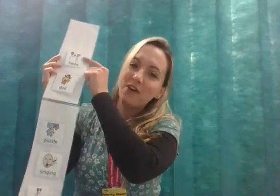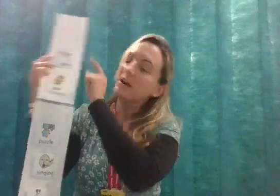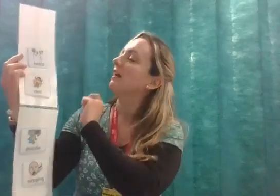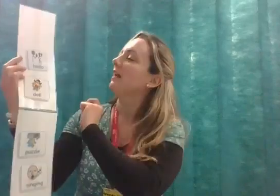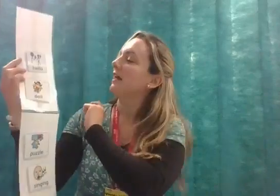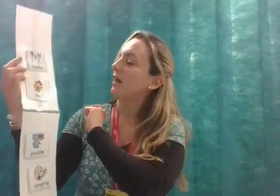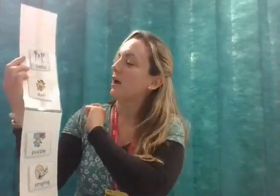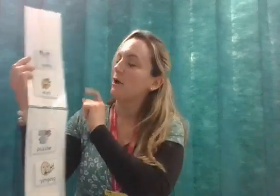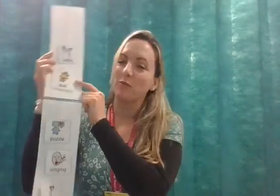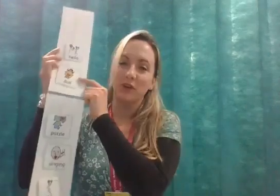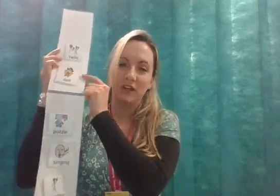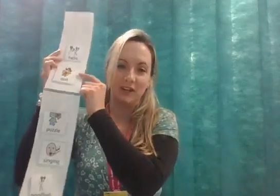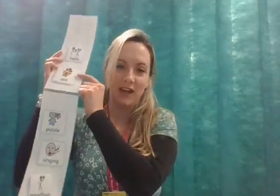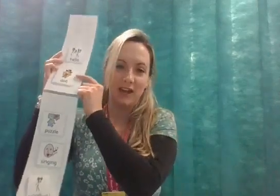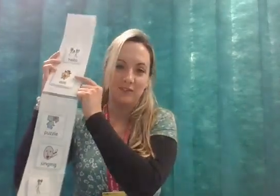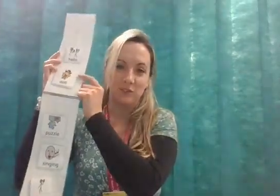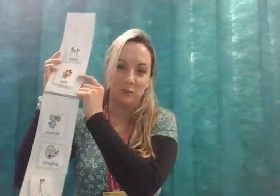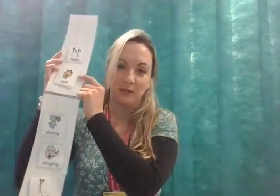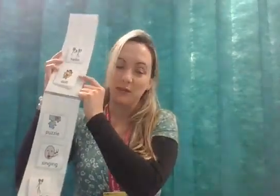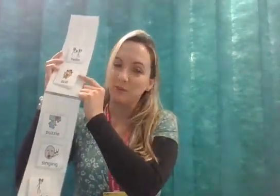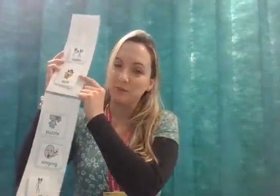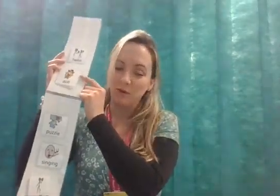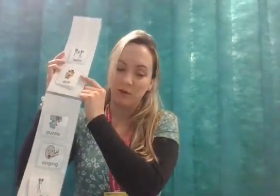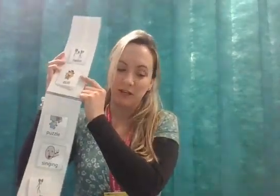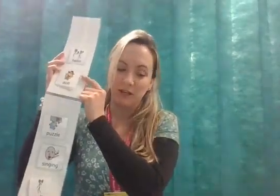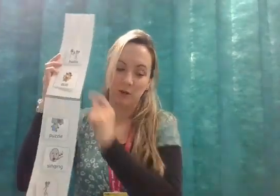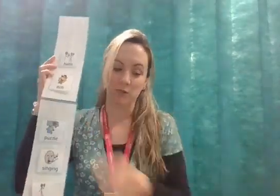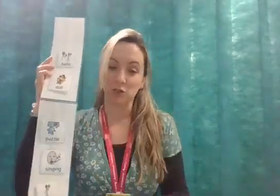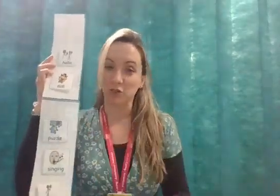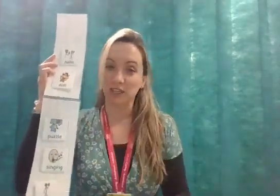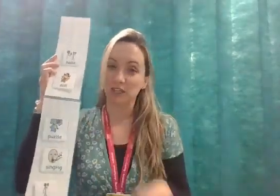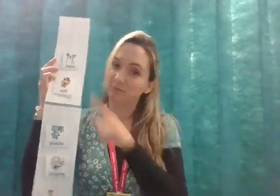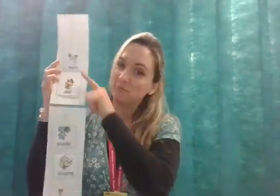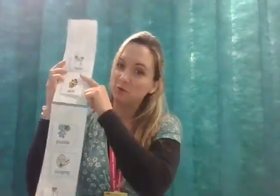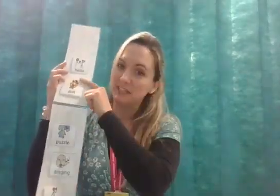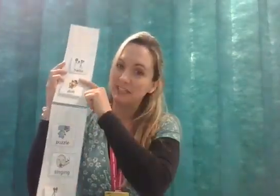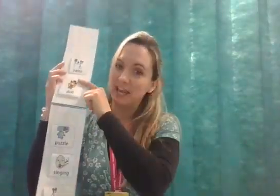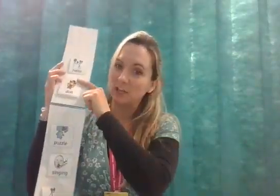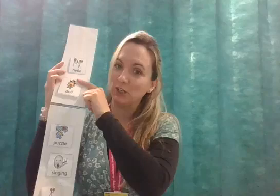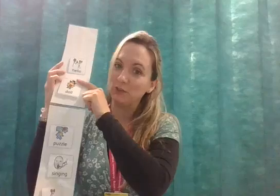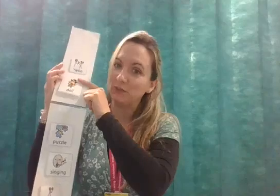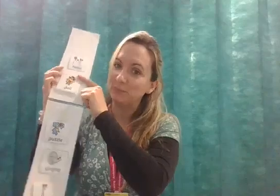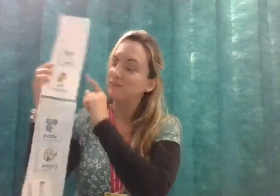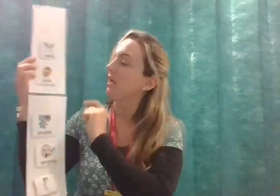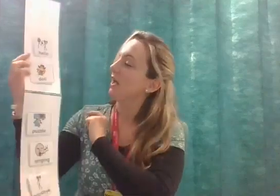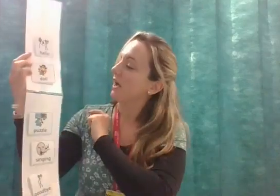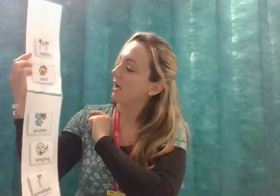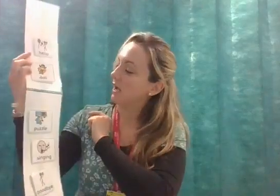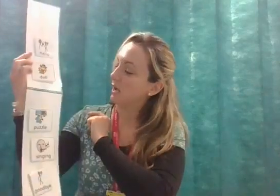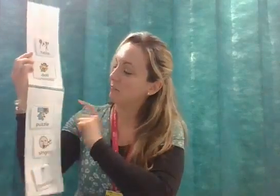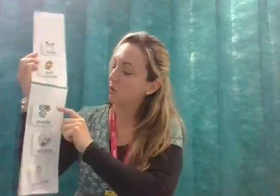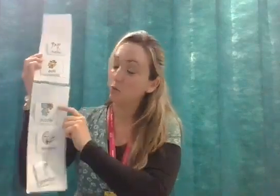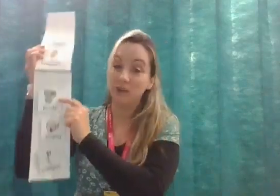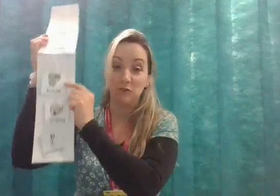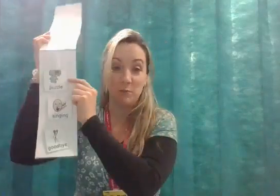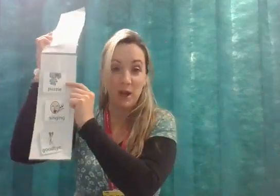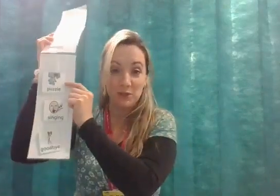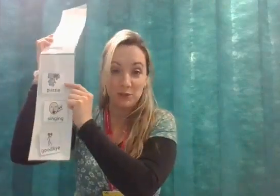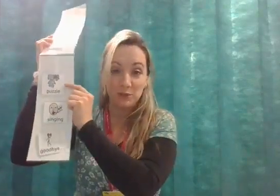song. We're going to have a little play with my Dolly, who needs to get her clothes on. We've got a puzzle, which